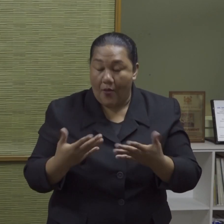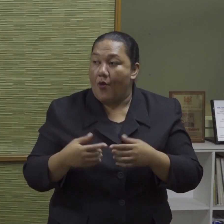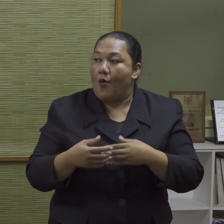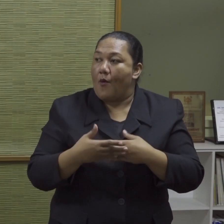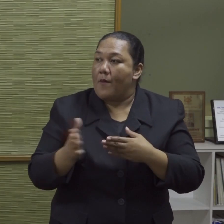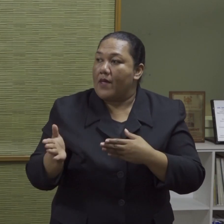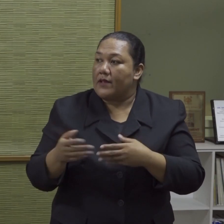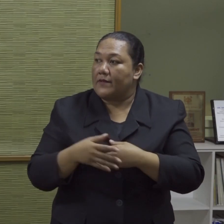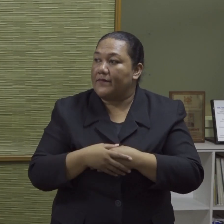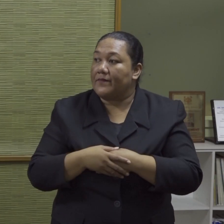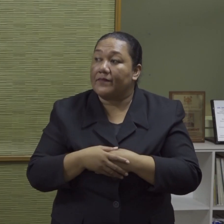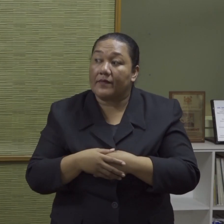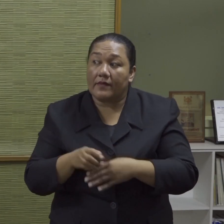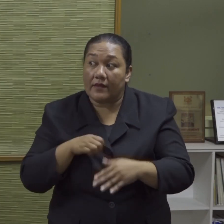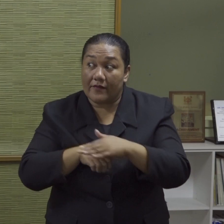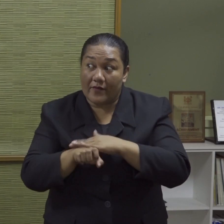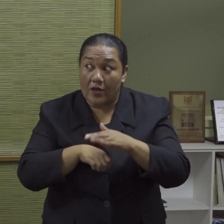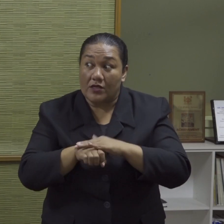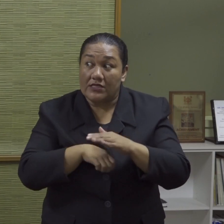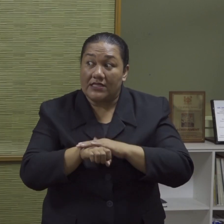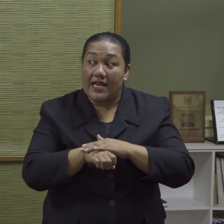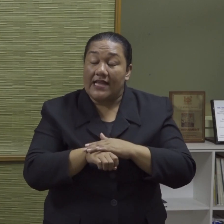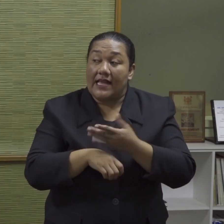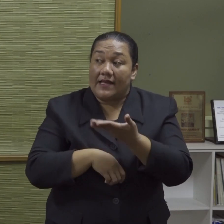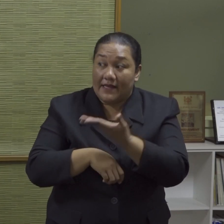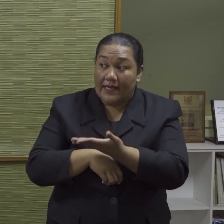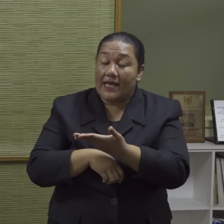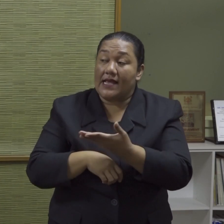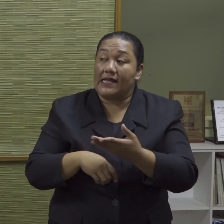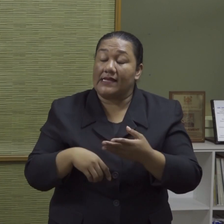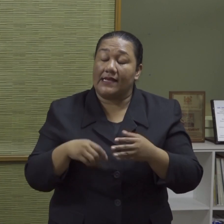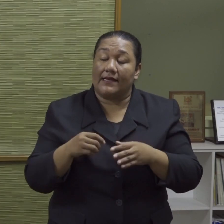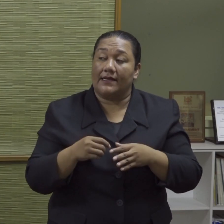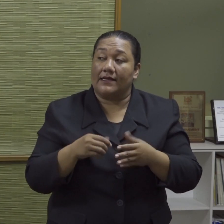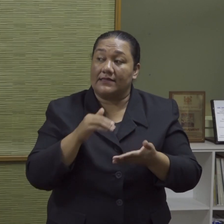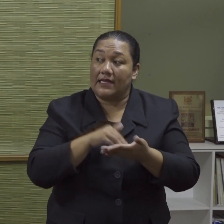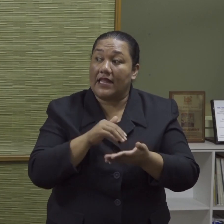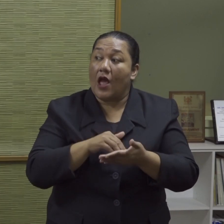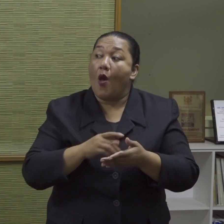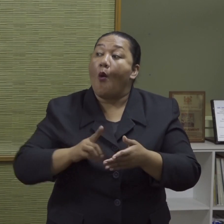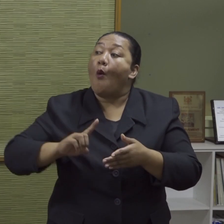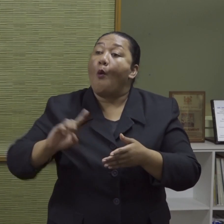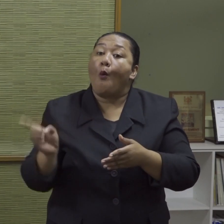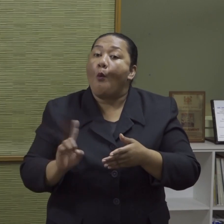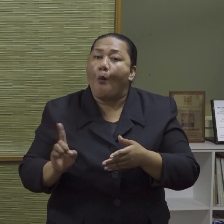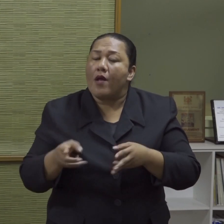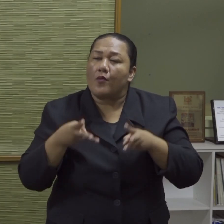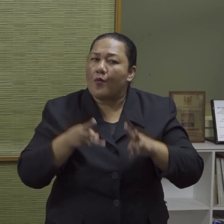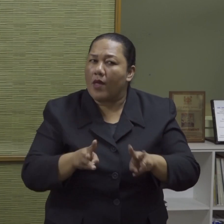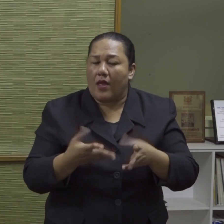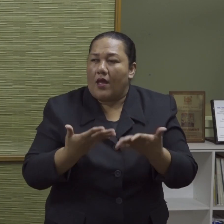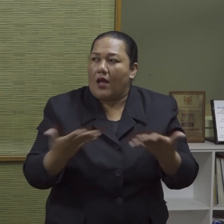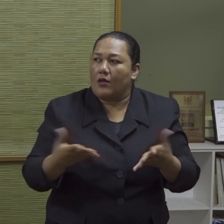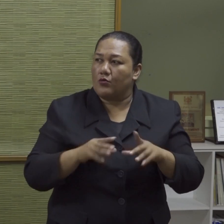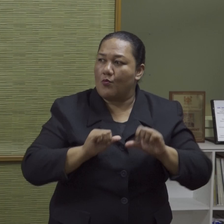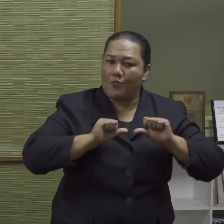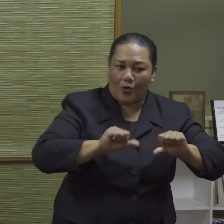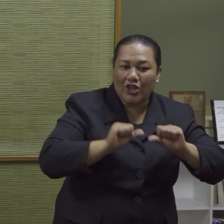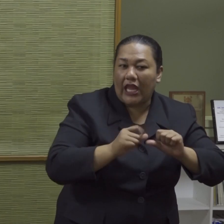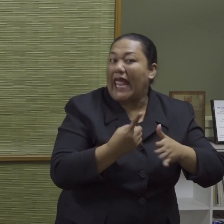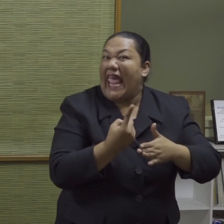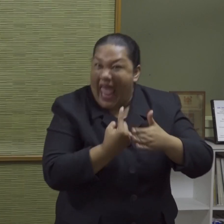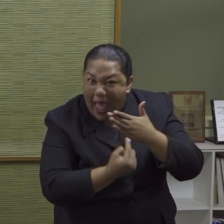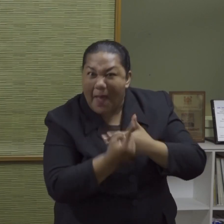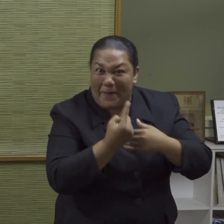Which evacuation centers? What mechanism does NDMO have to protect the vulnerable against incident,